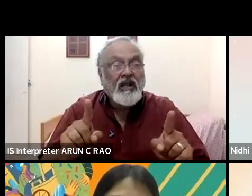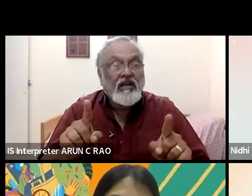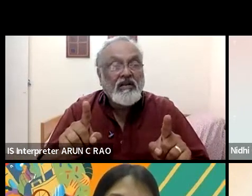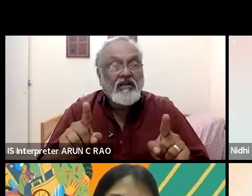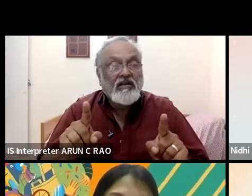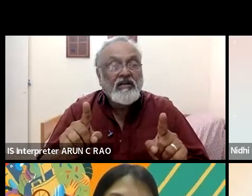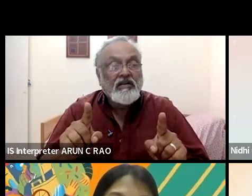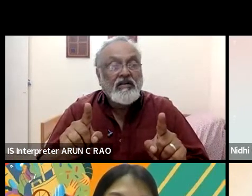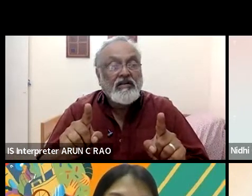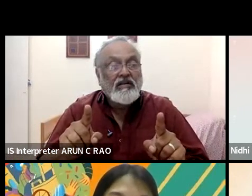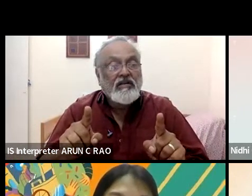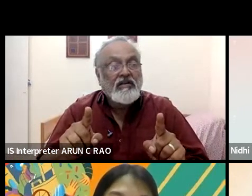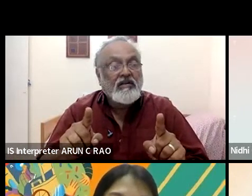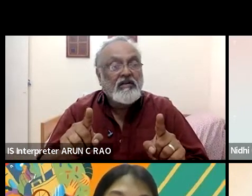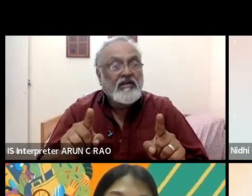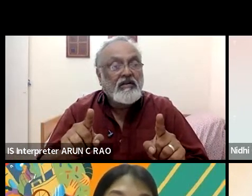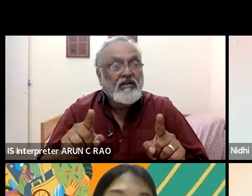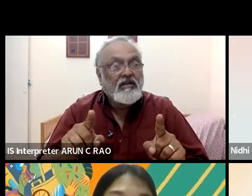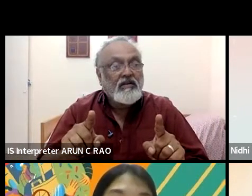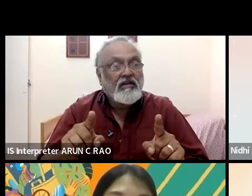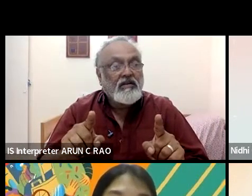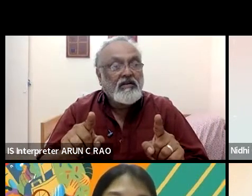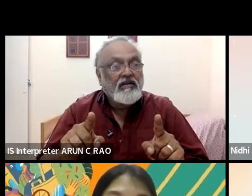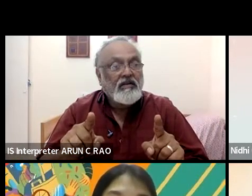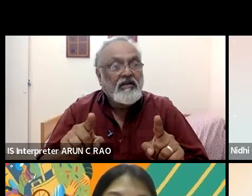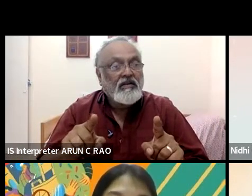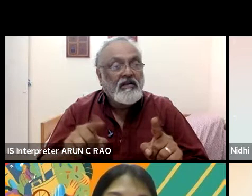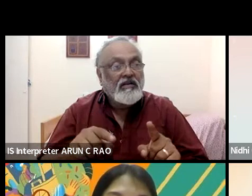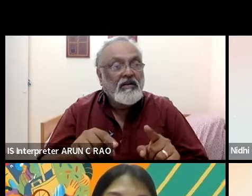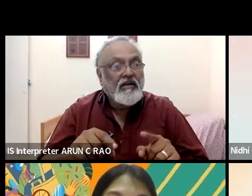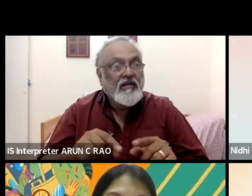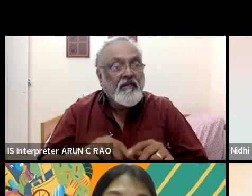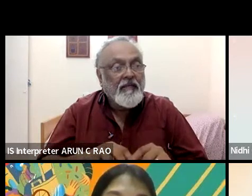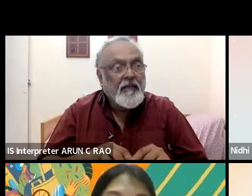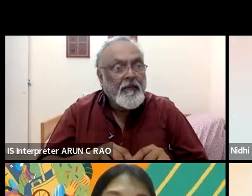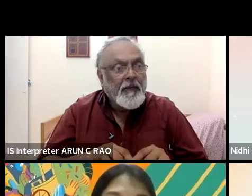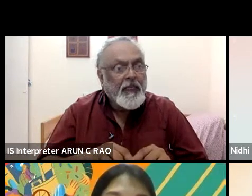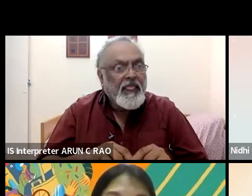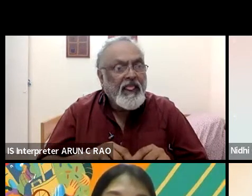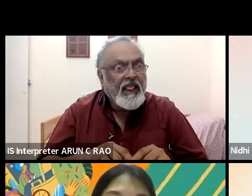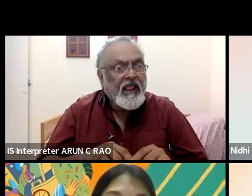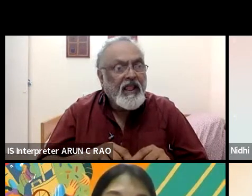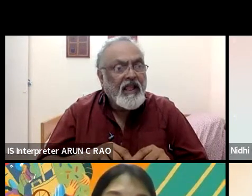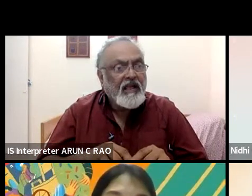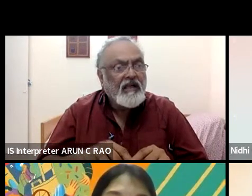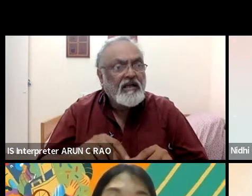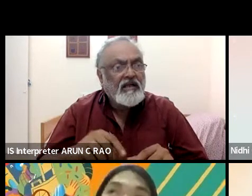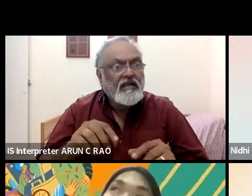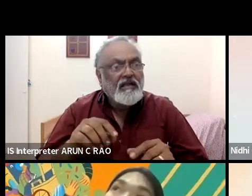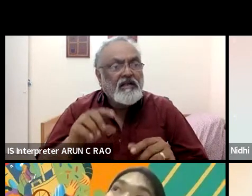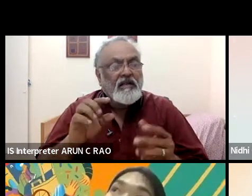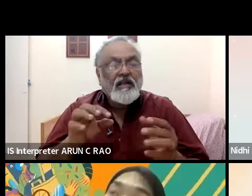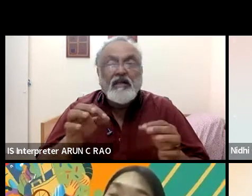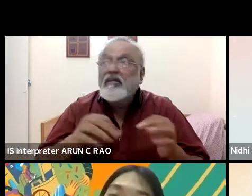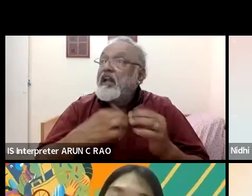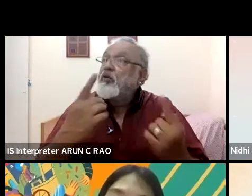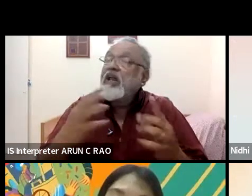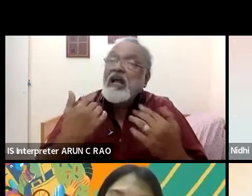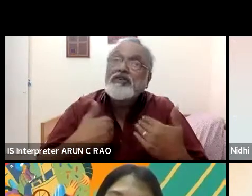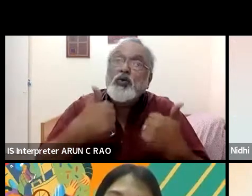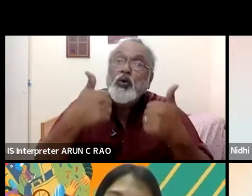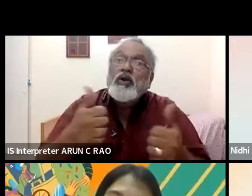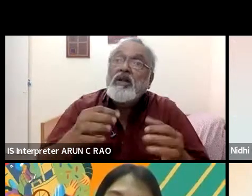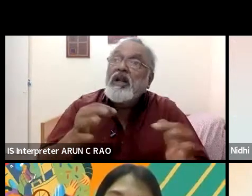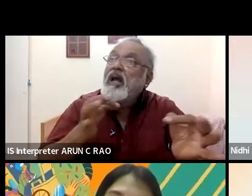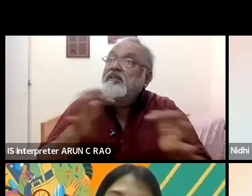contexts in different countries. Again, I just wanted to maybe ask the panel if anyone has any kind of good examples that they are aware of,